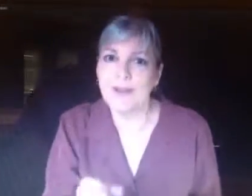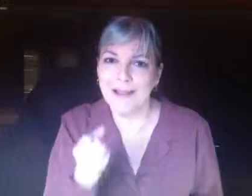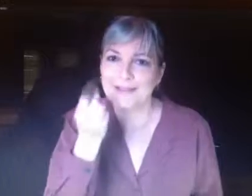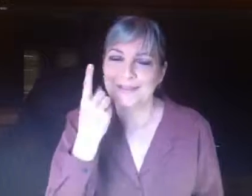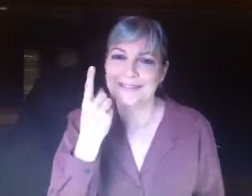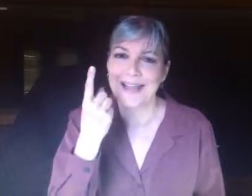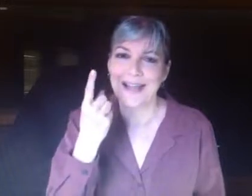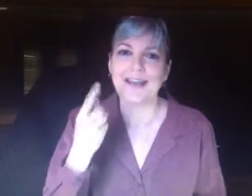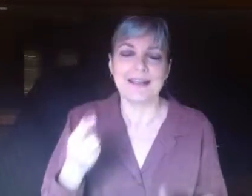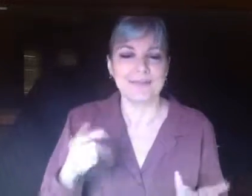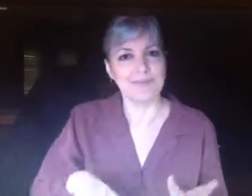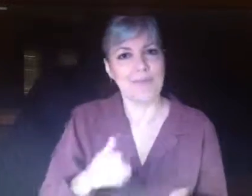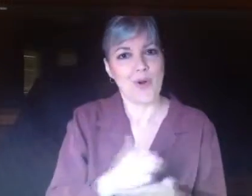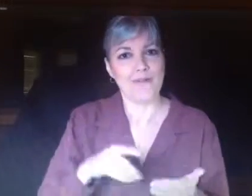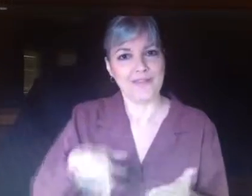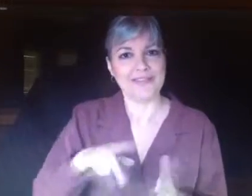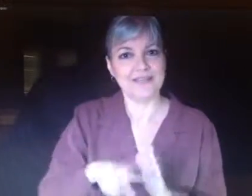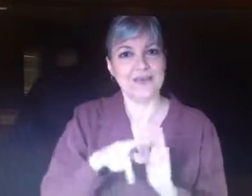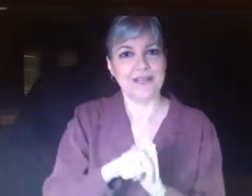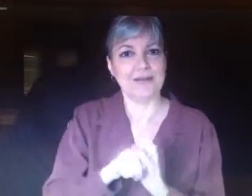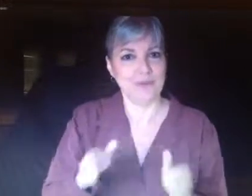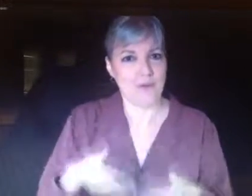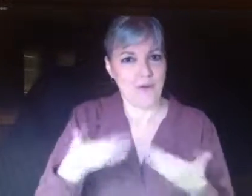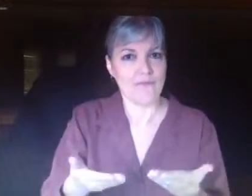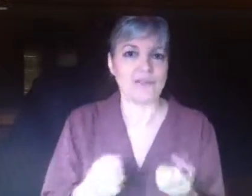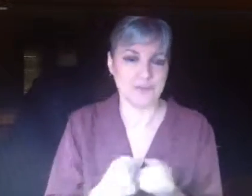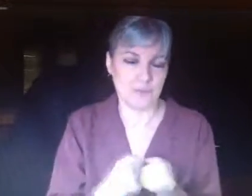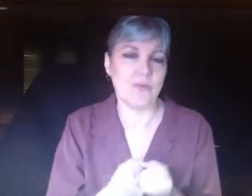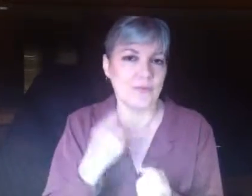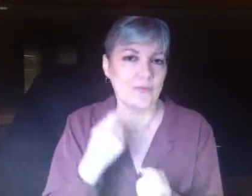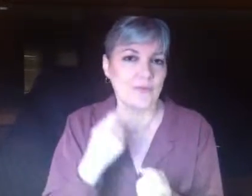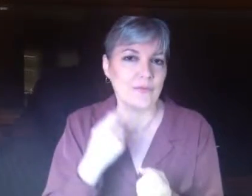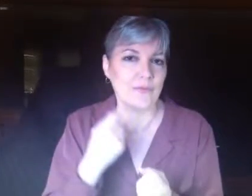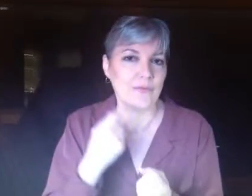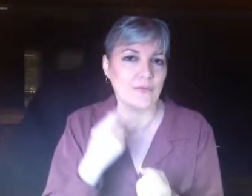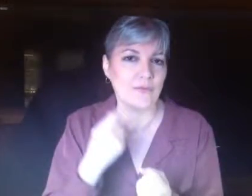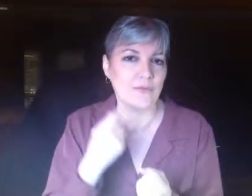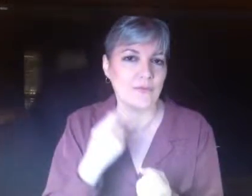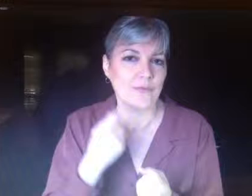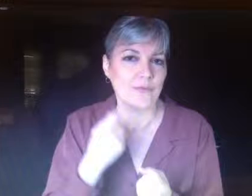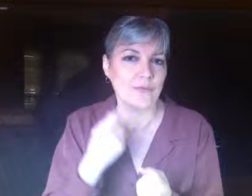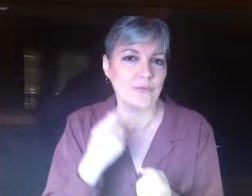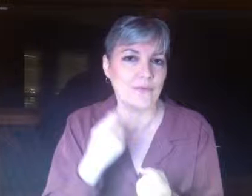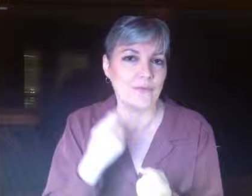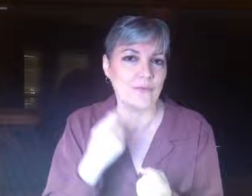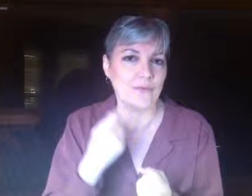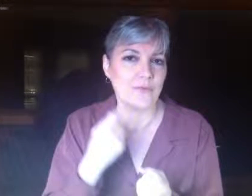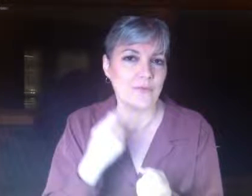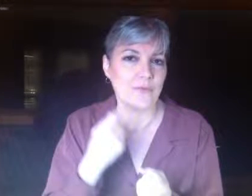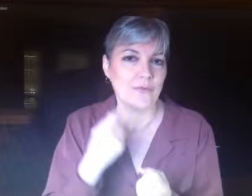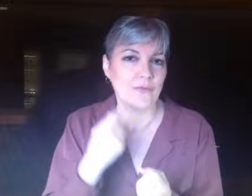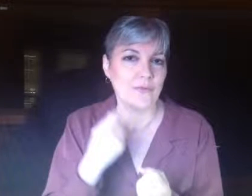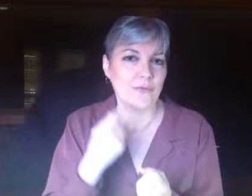remember that some people do understand what's going on. And that's the purpose of this video. It's to help you